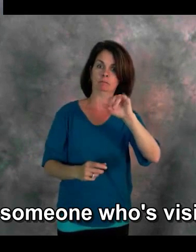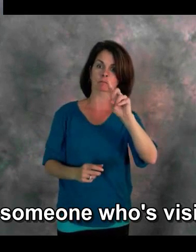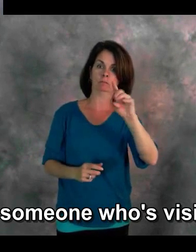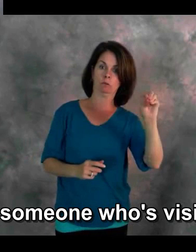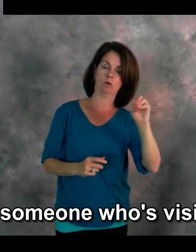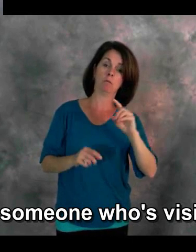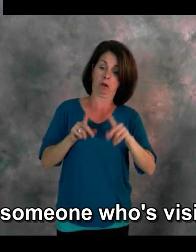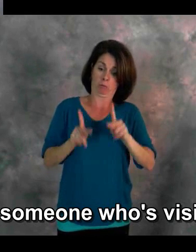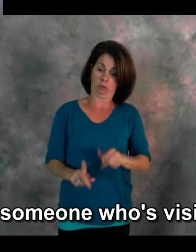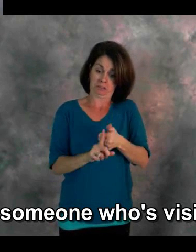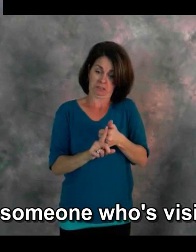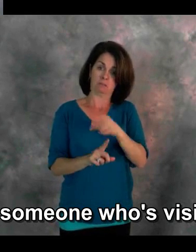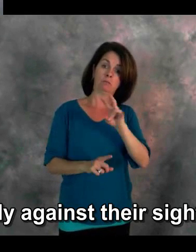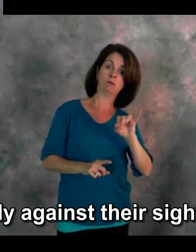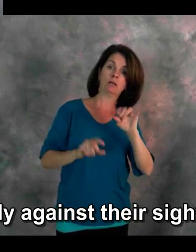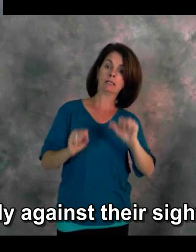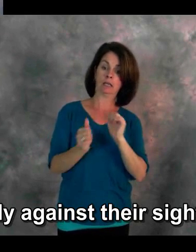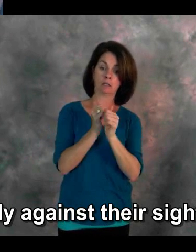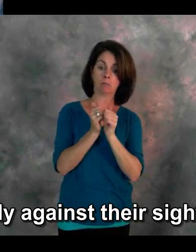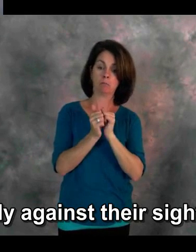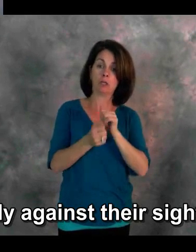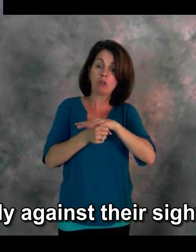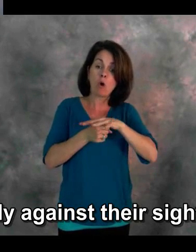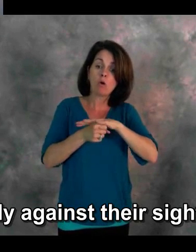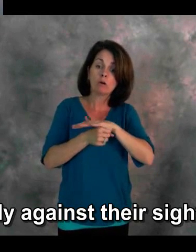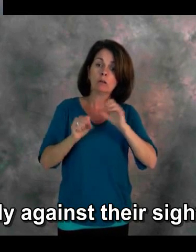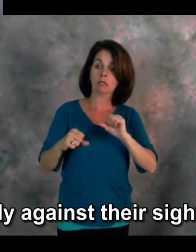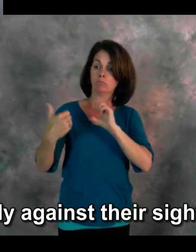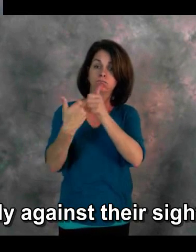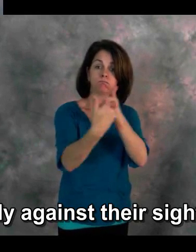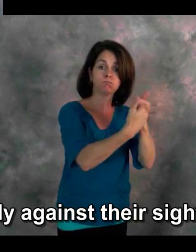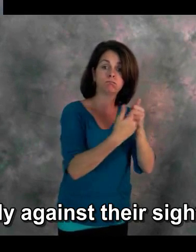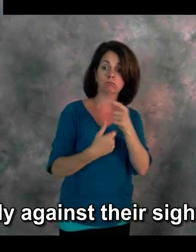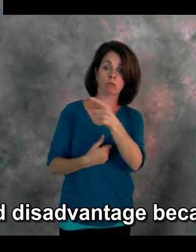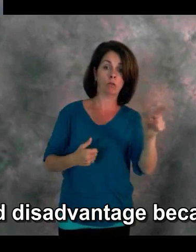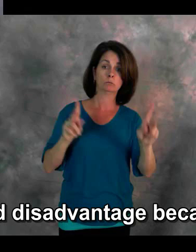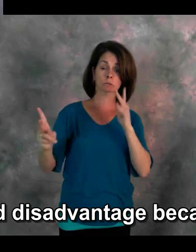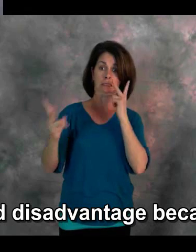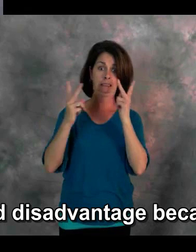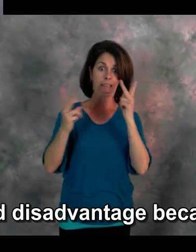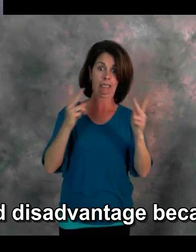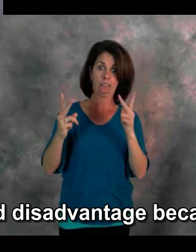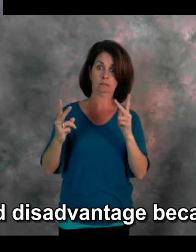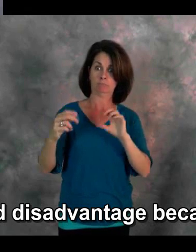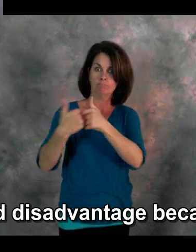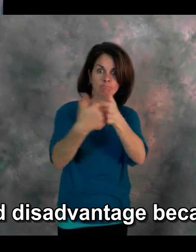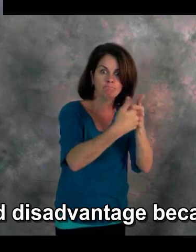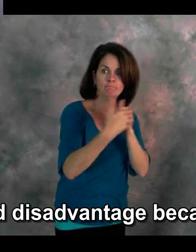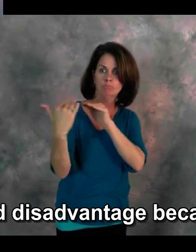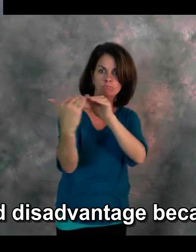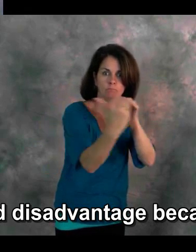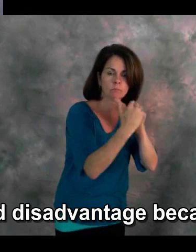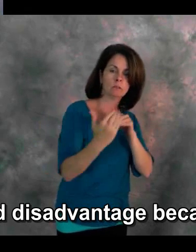But someone who's visually impaired can compete locally against their sighted peers and be